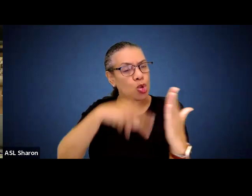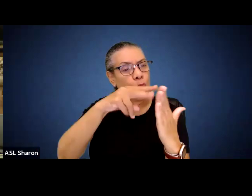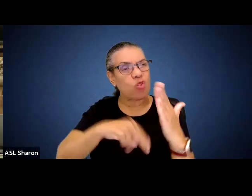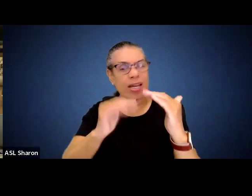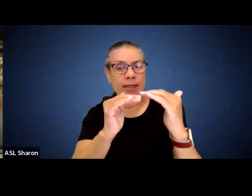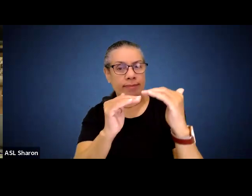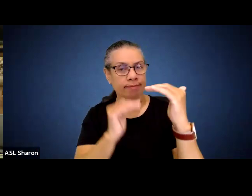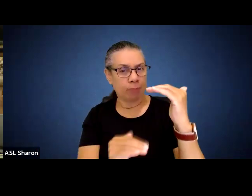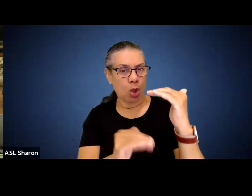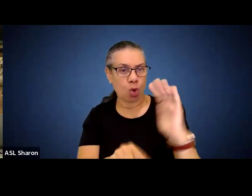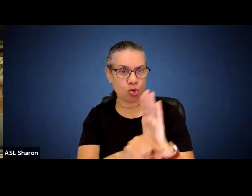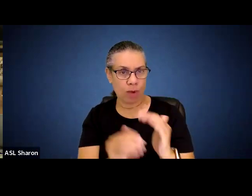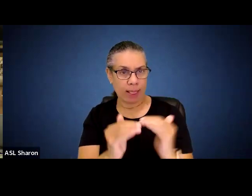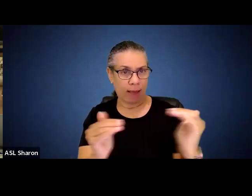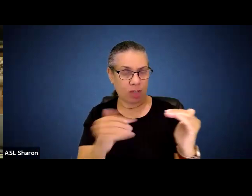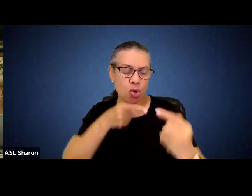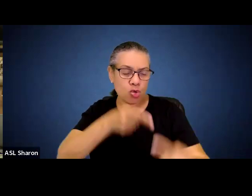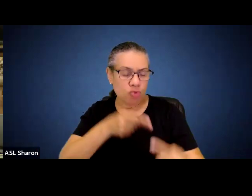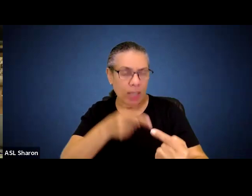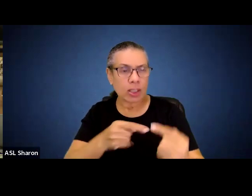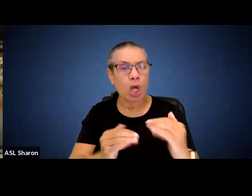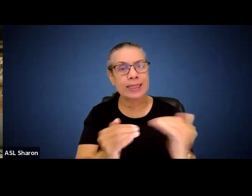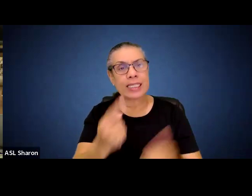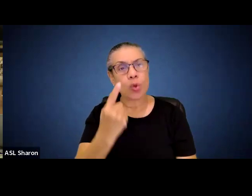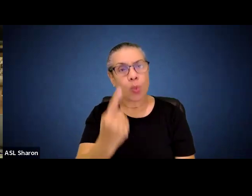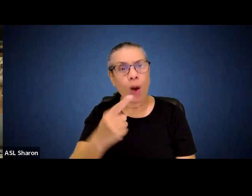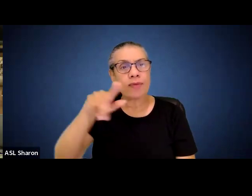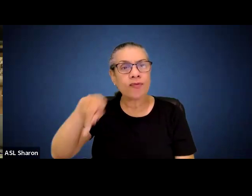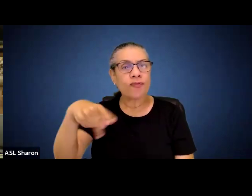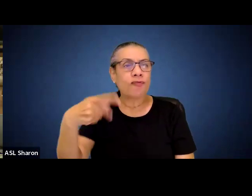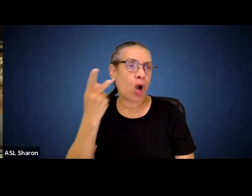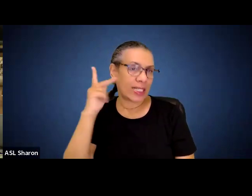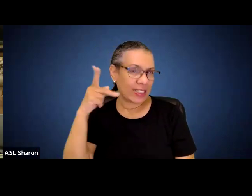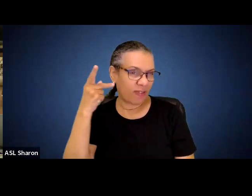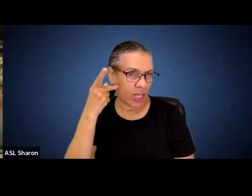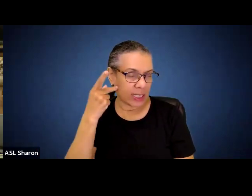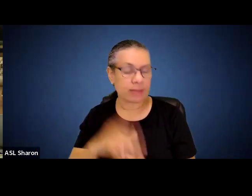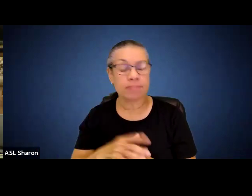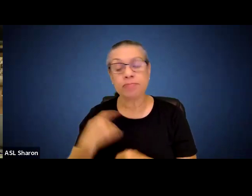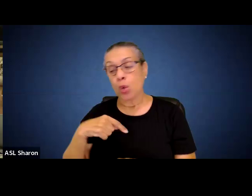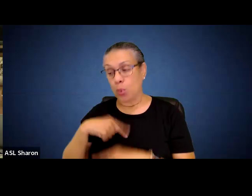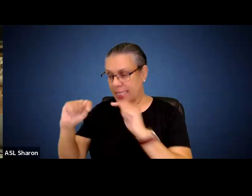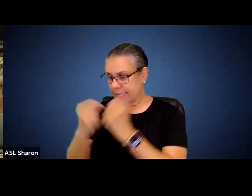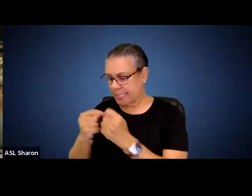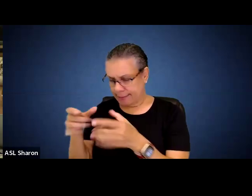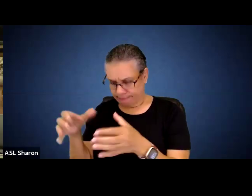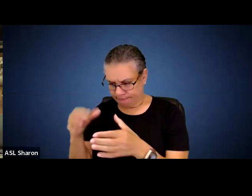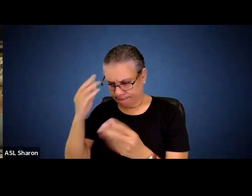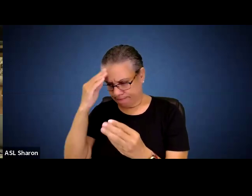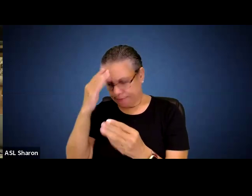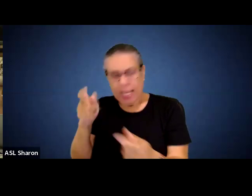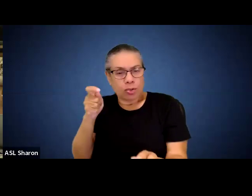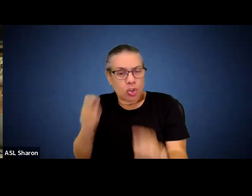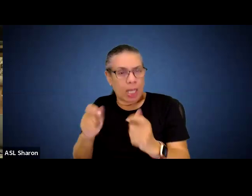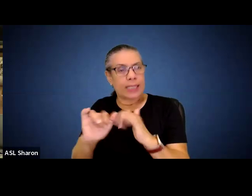grade level and struggling on Tier 1 phonics assessments. We decided as a team to restructure how we would